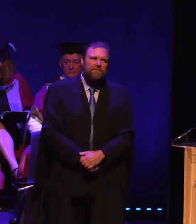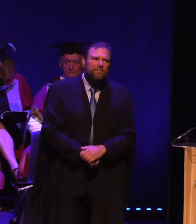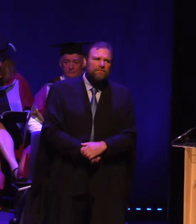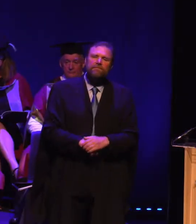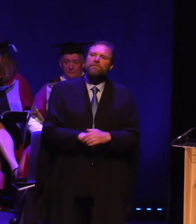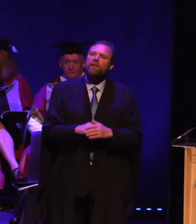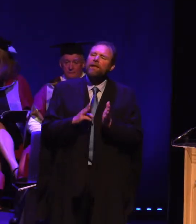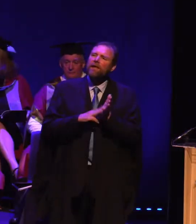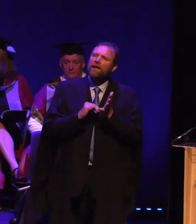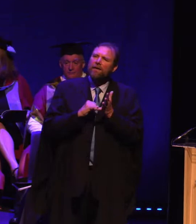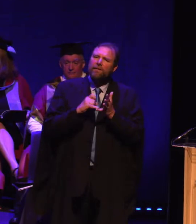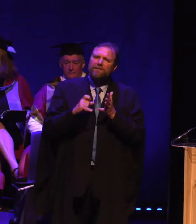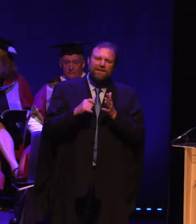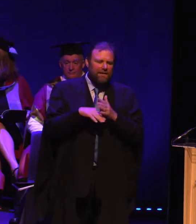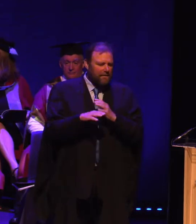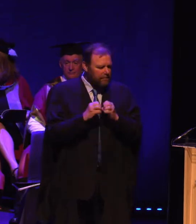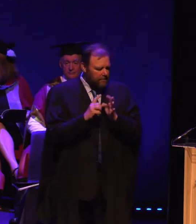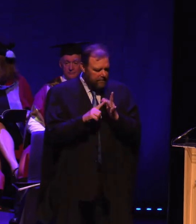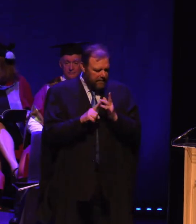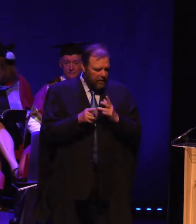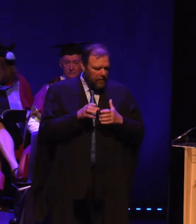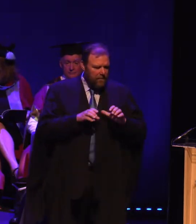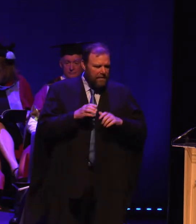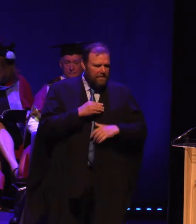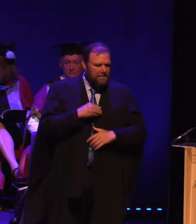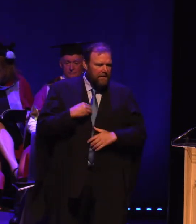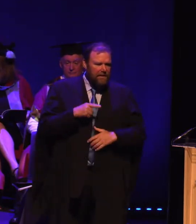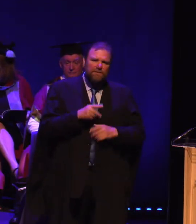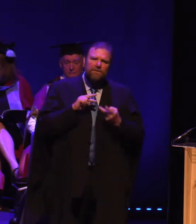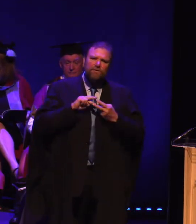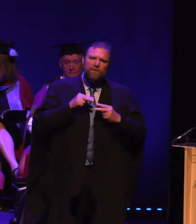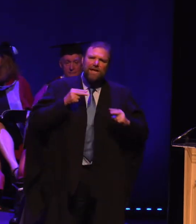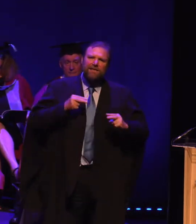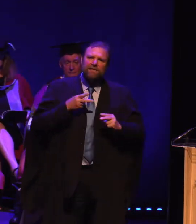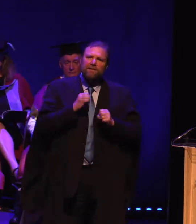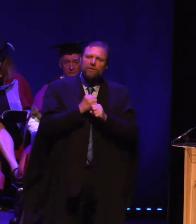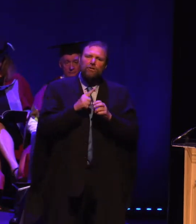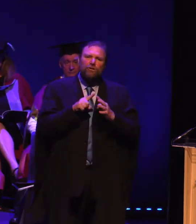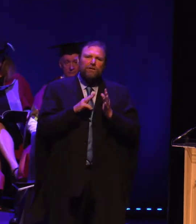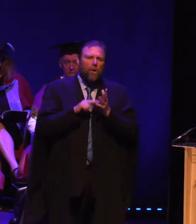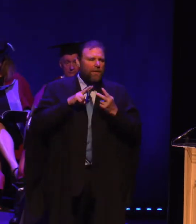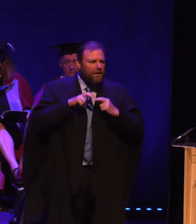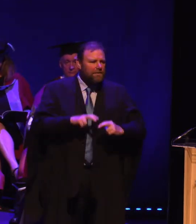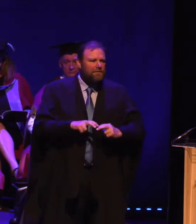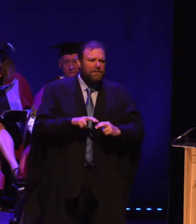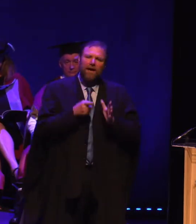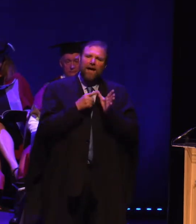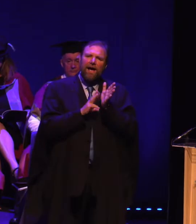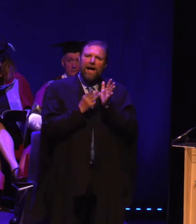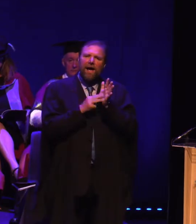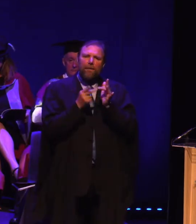Master of Science in Biomedical Science, Medical Genetics and Genomics, Amina Aftab.